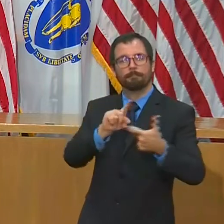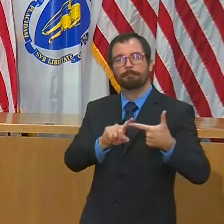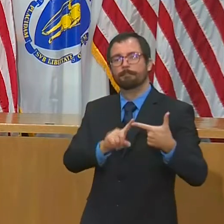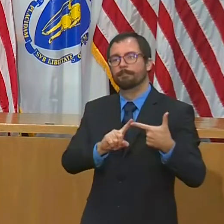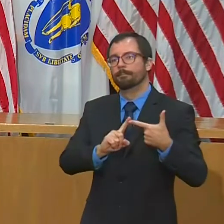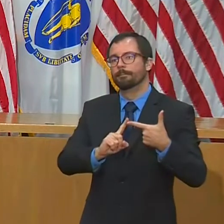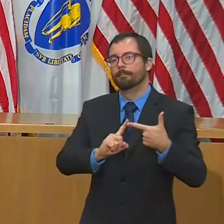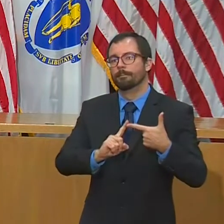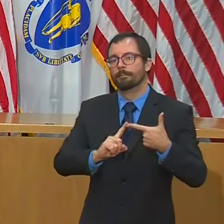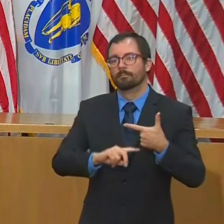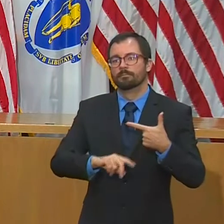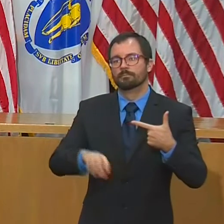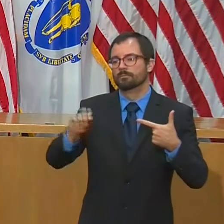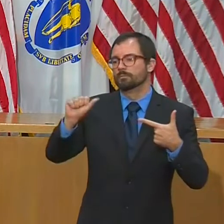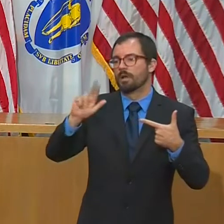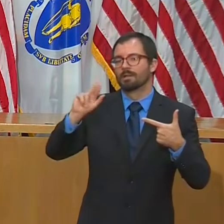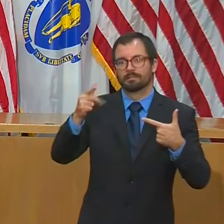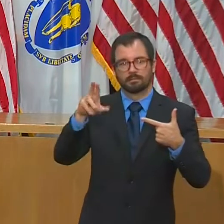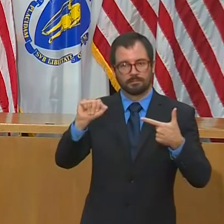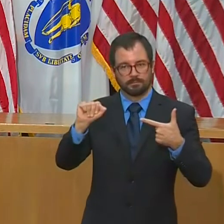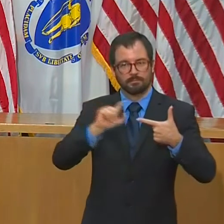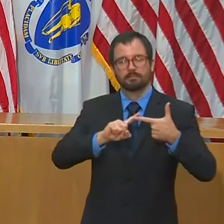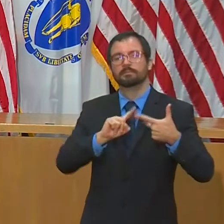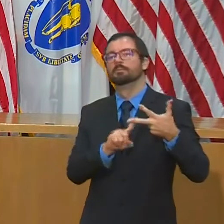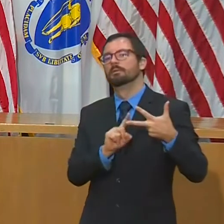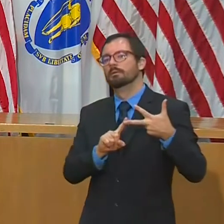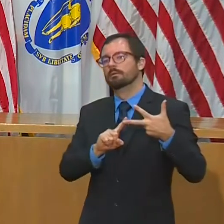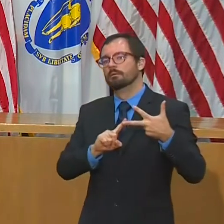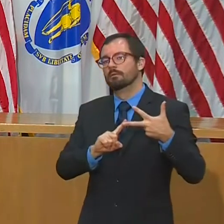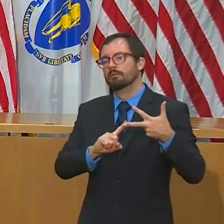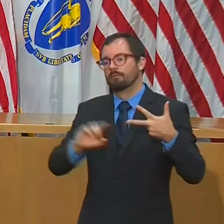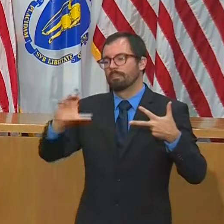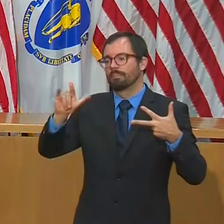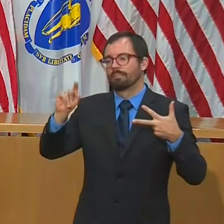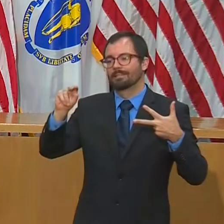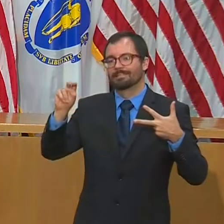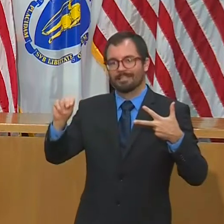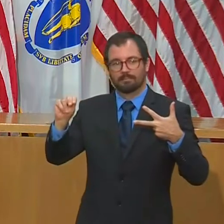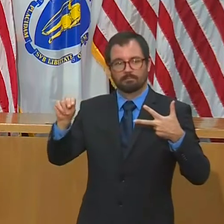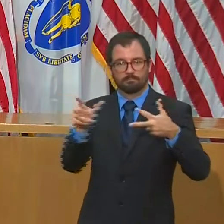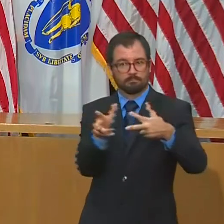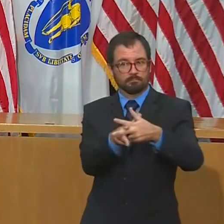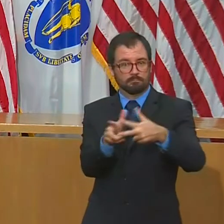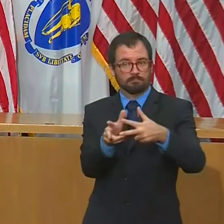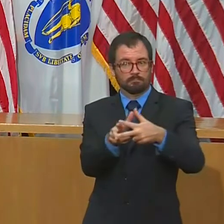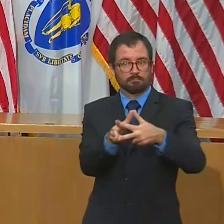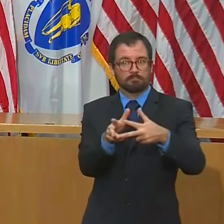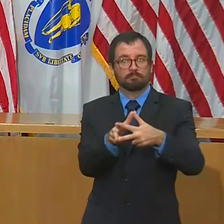are part of this initiative. We continue to strengthen the COVID-19 data that we're reporting